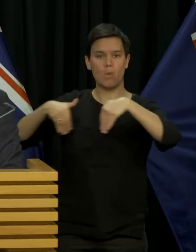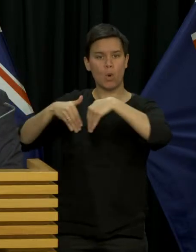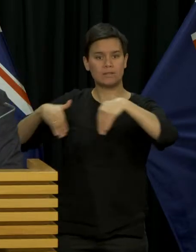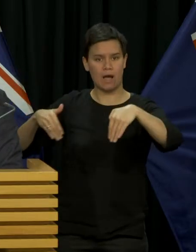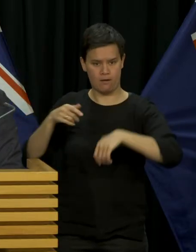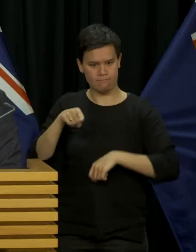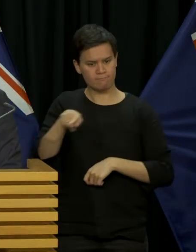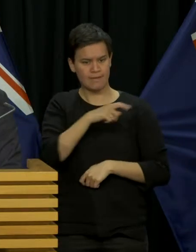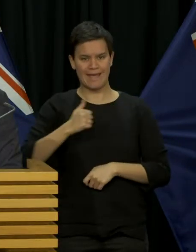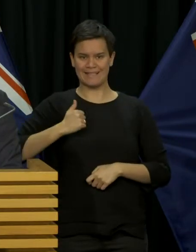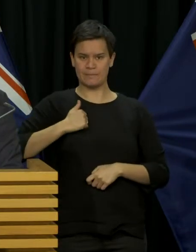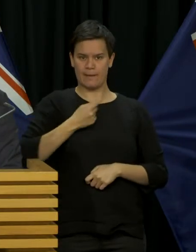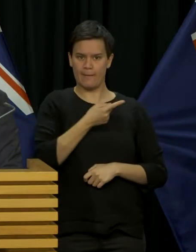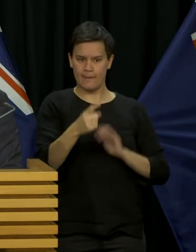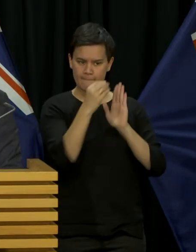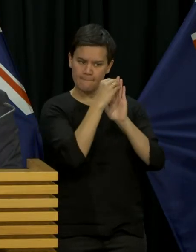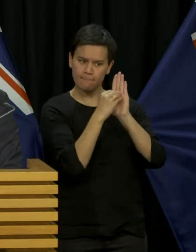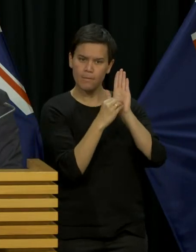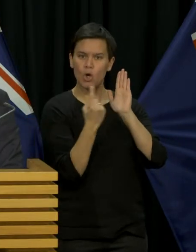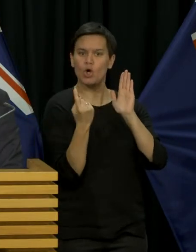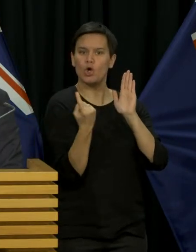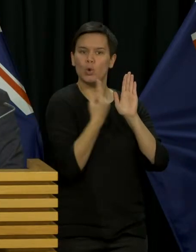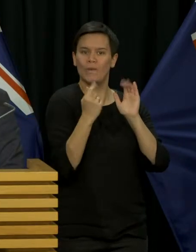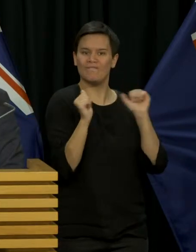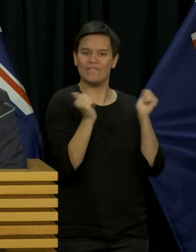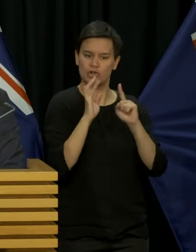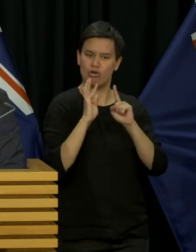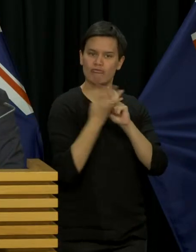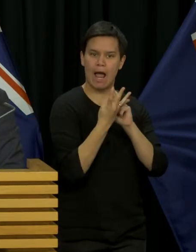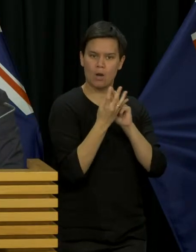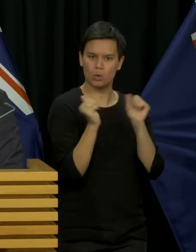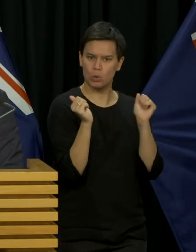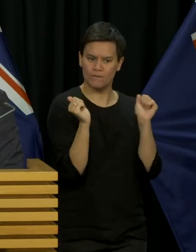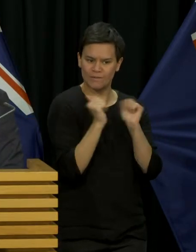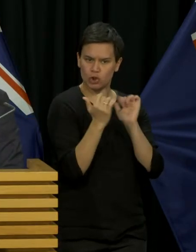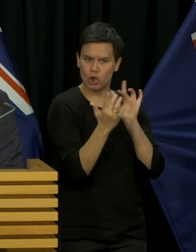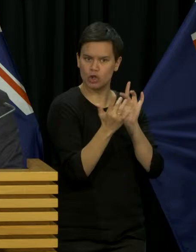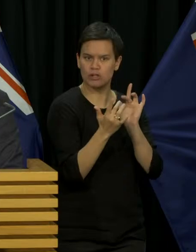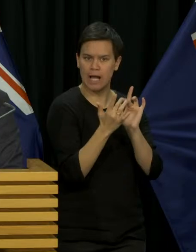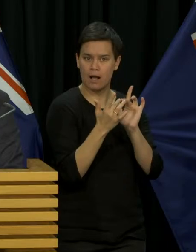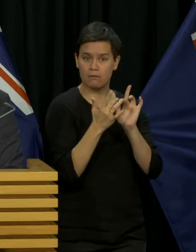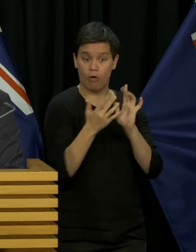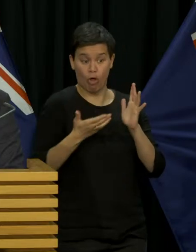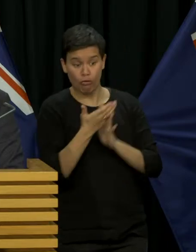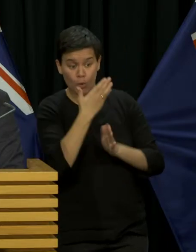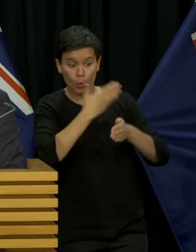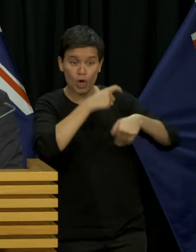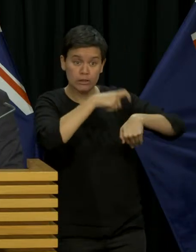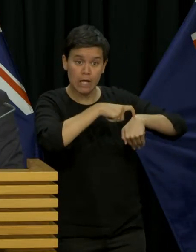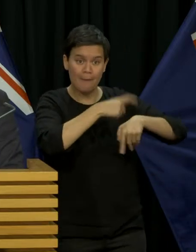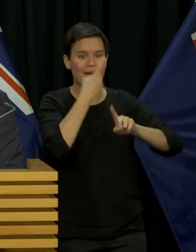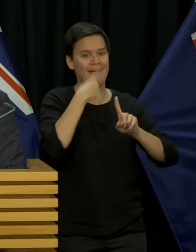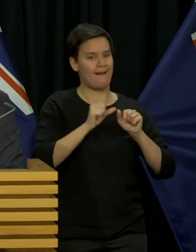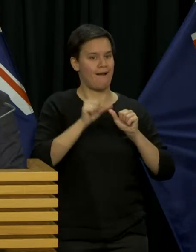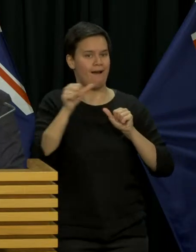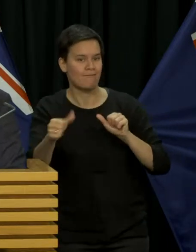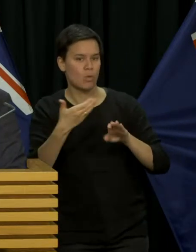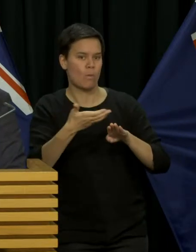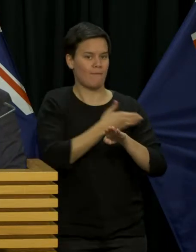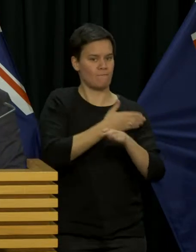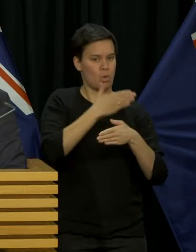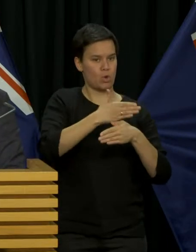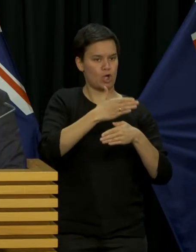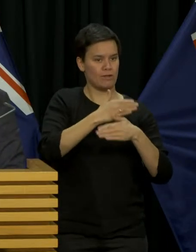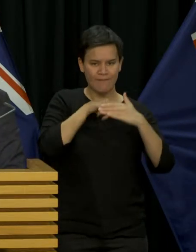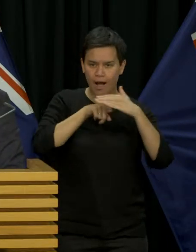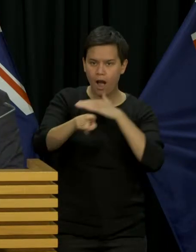close contacts, including their activities outside of work hours, so that if contact tracing is required at any point